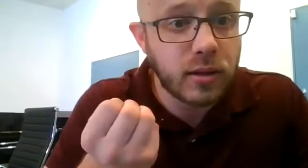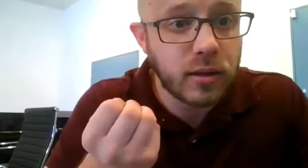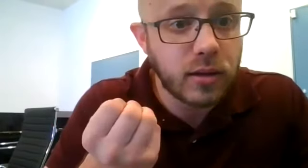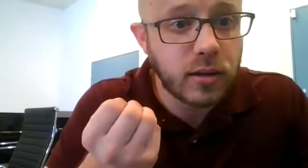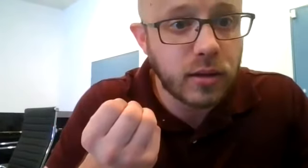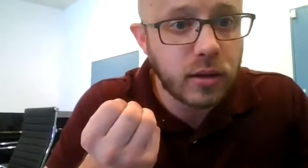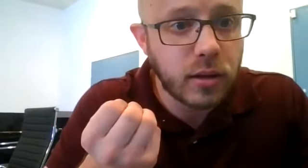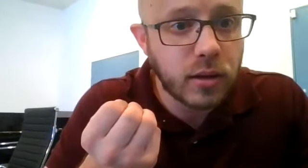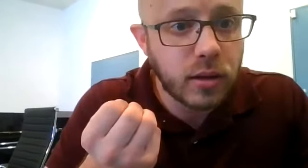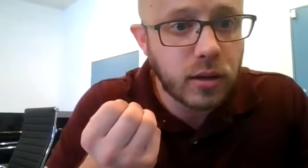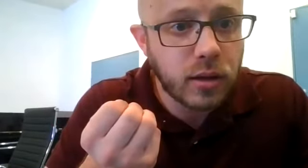So we're going back to Monday.